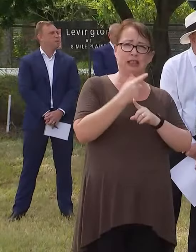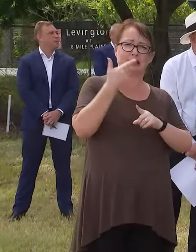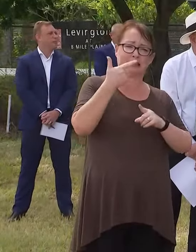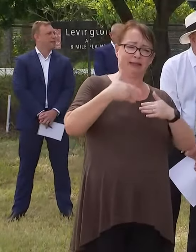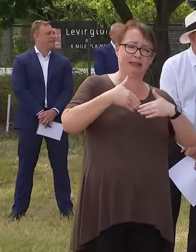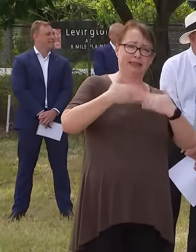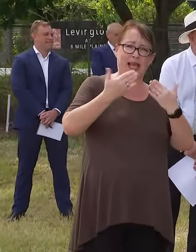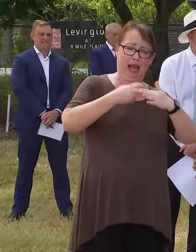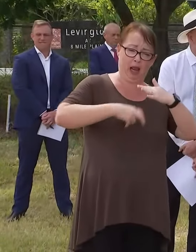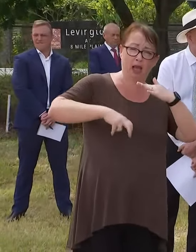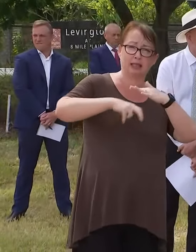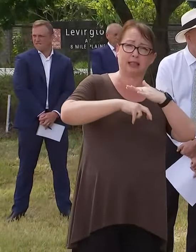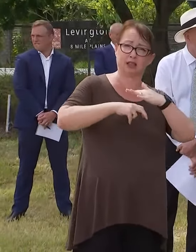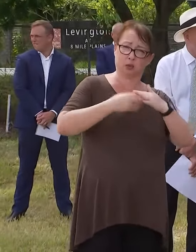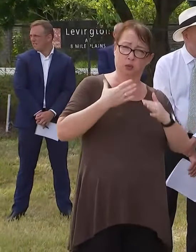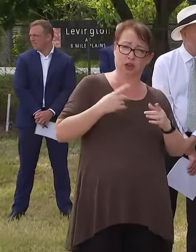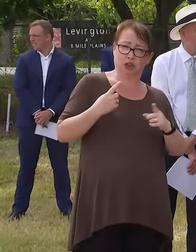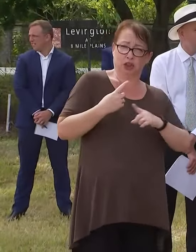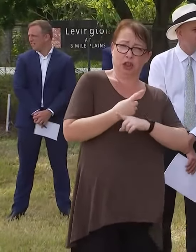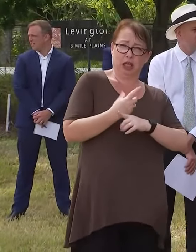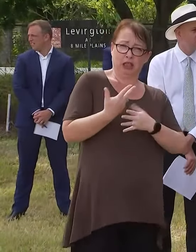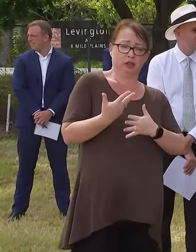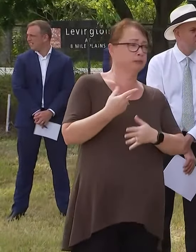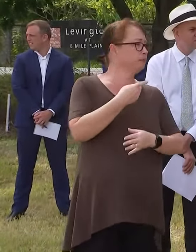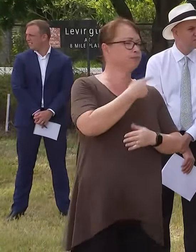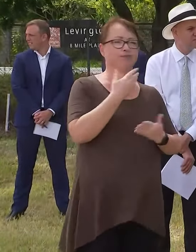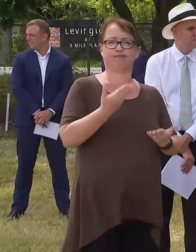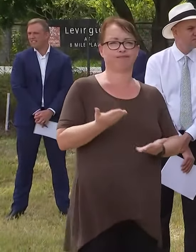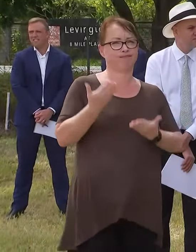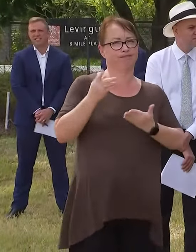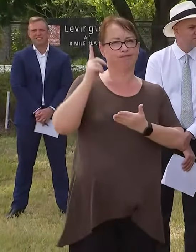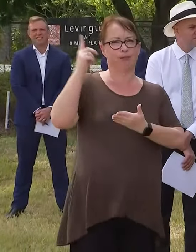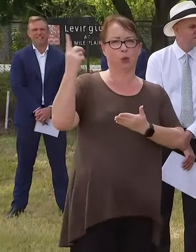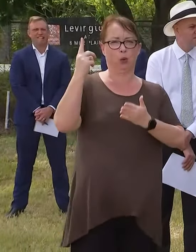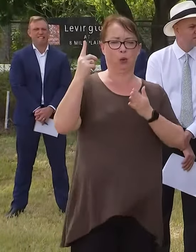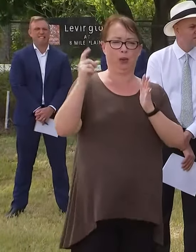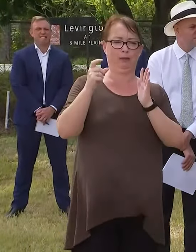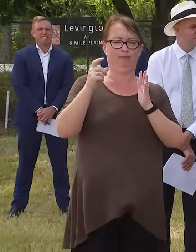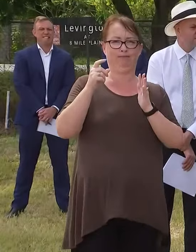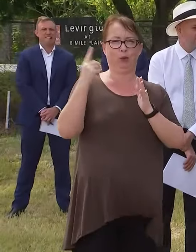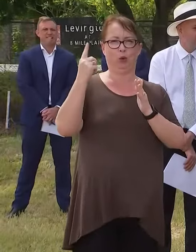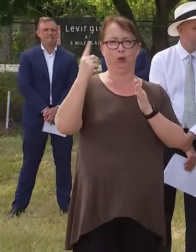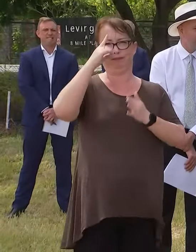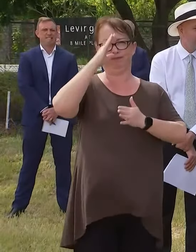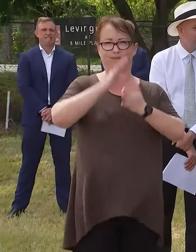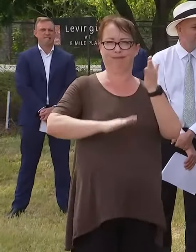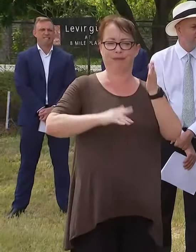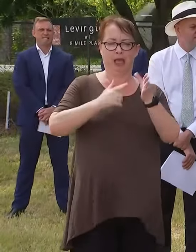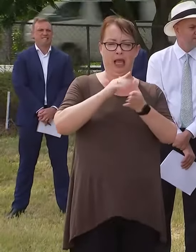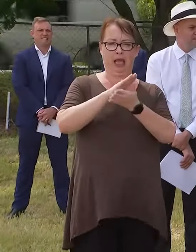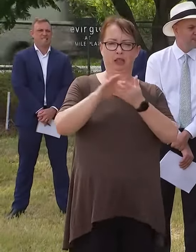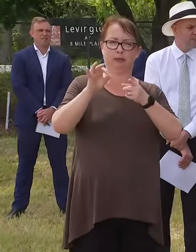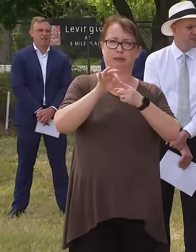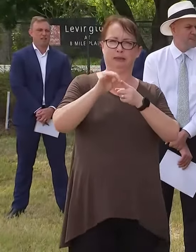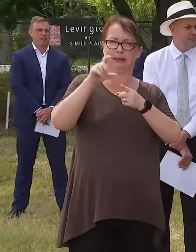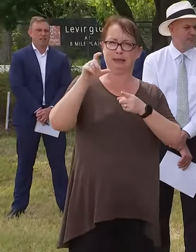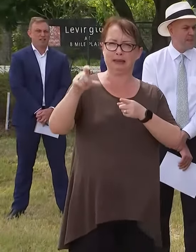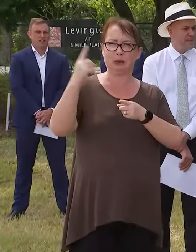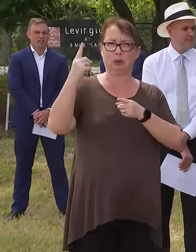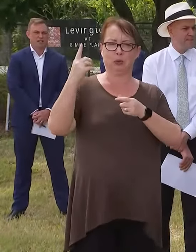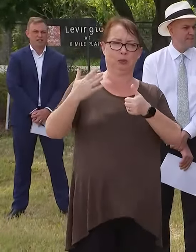Look, that's really a decision for the clinicians, for the chief health officers at AHPPC. I know